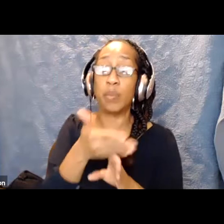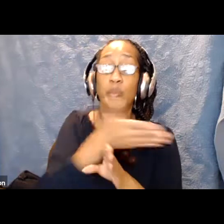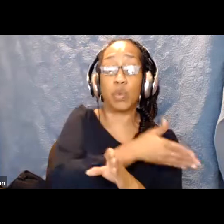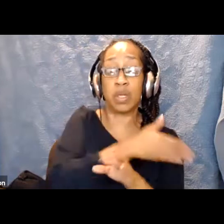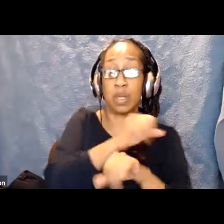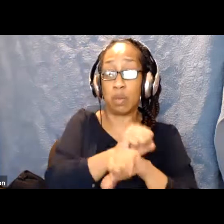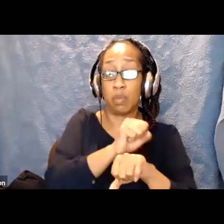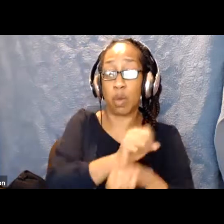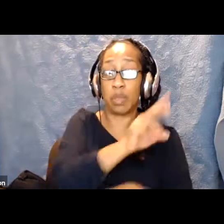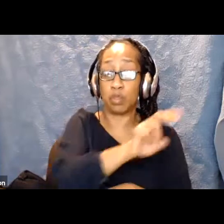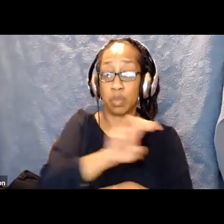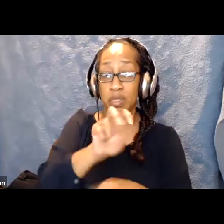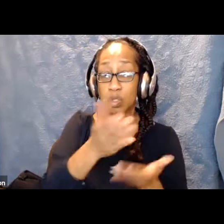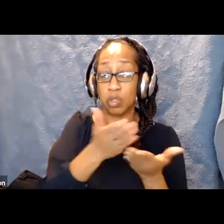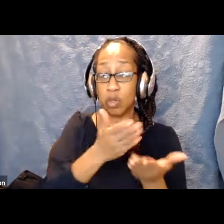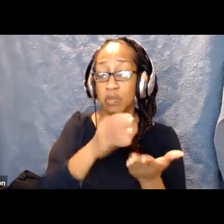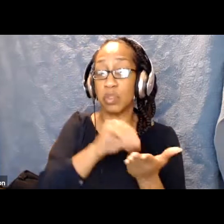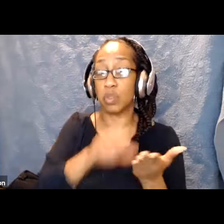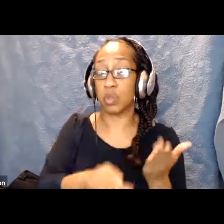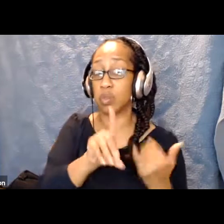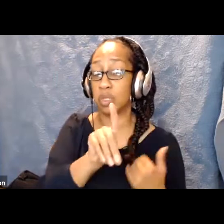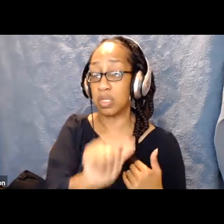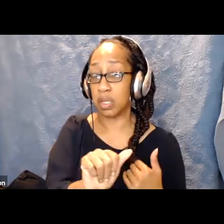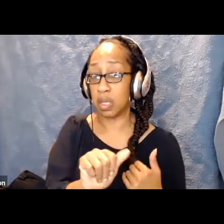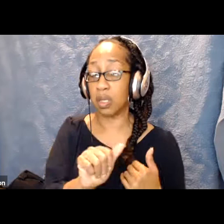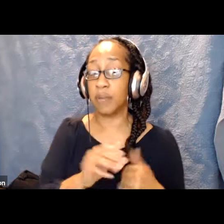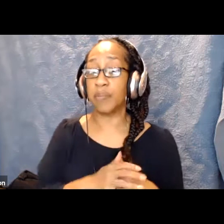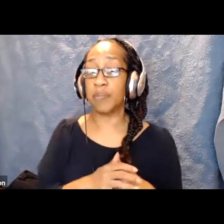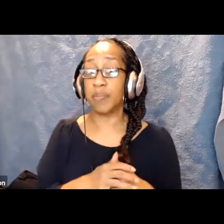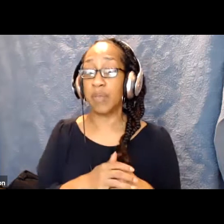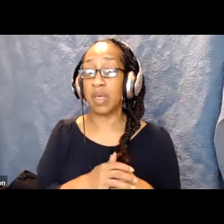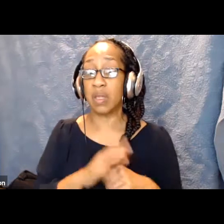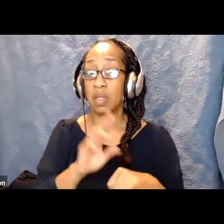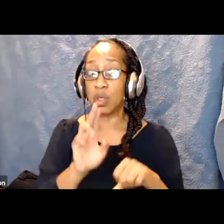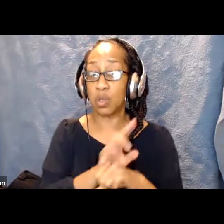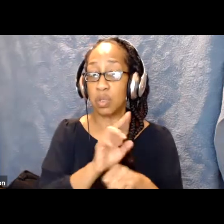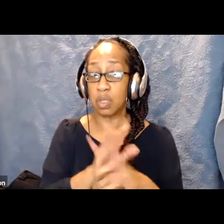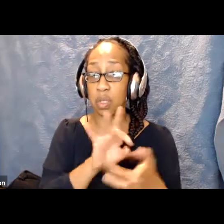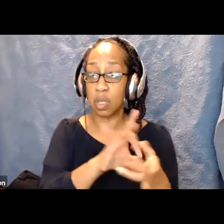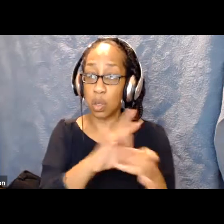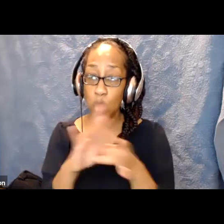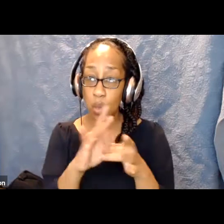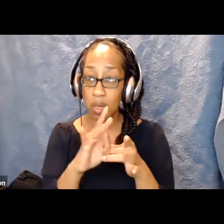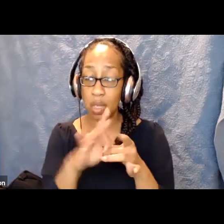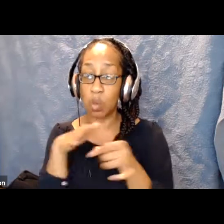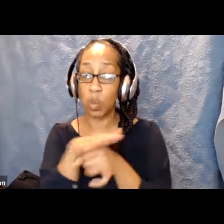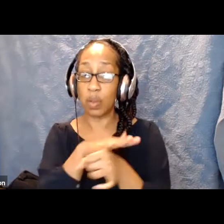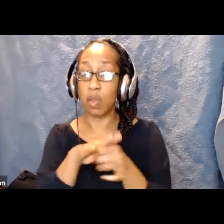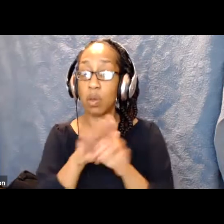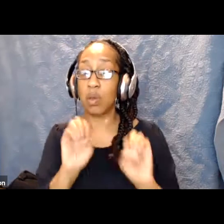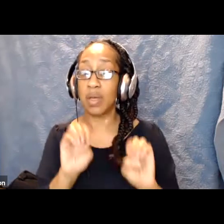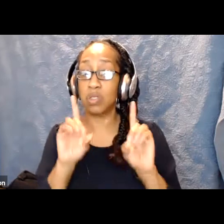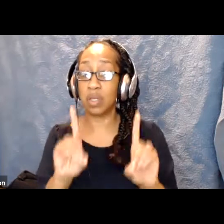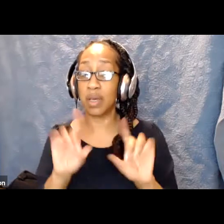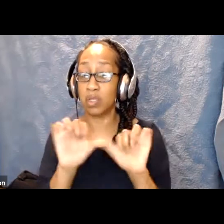for students with disabilities, and that they must do so in coordination with local educational agencies in the